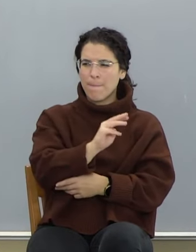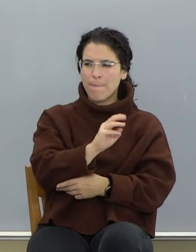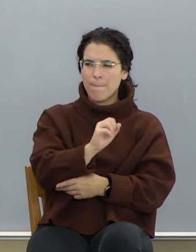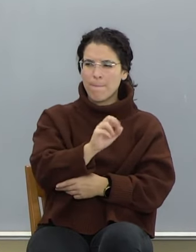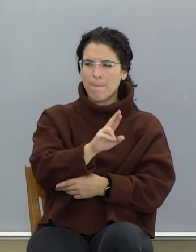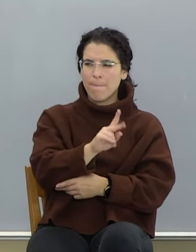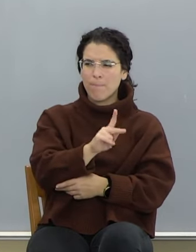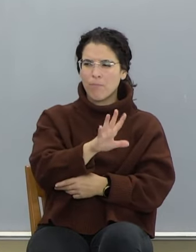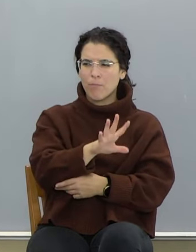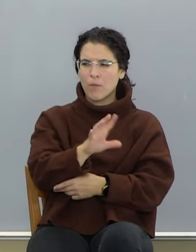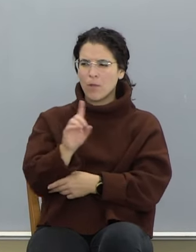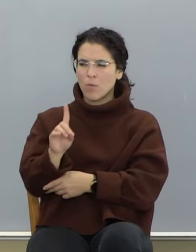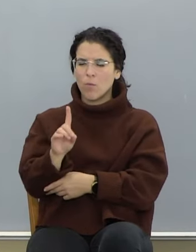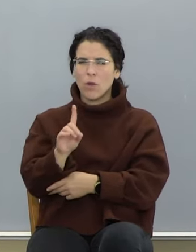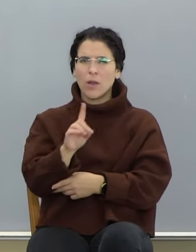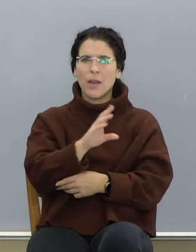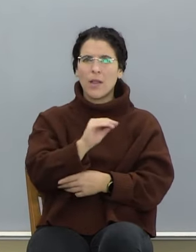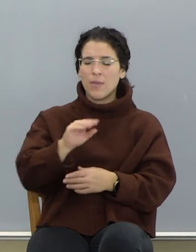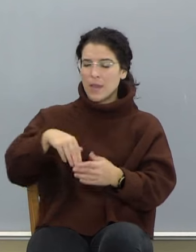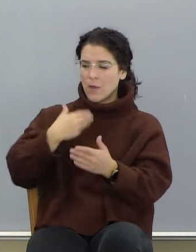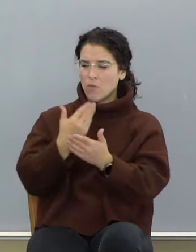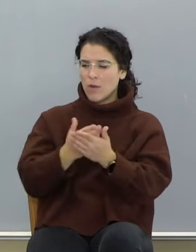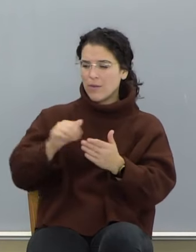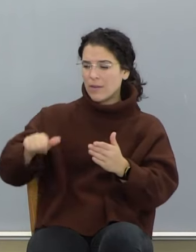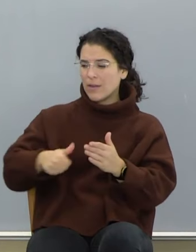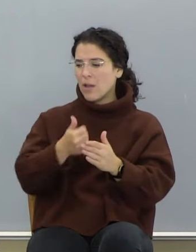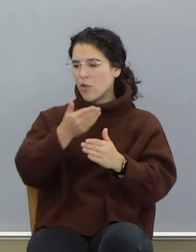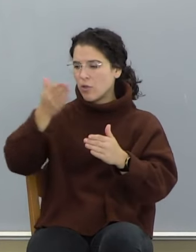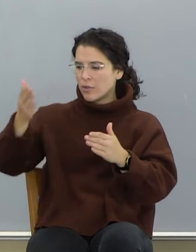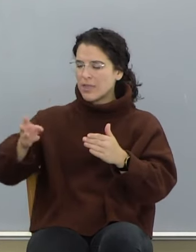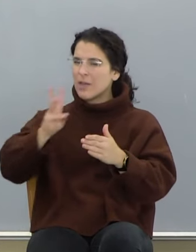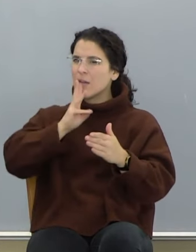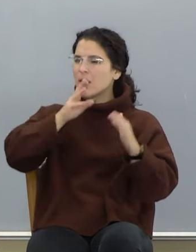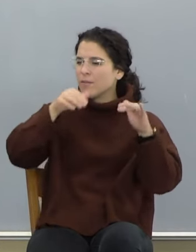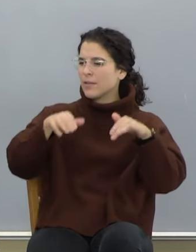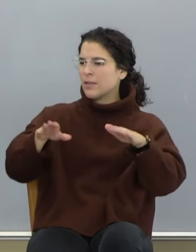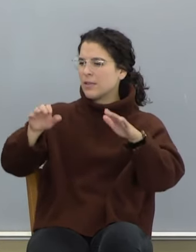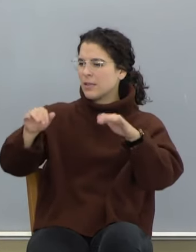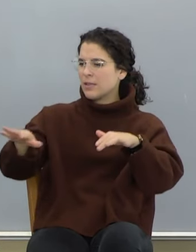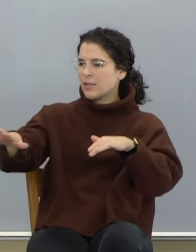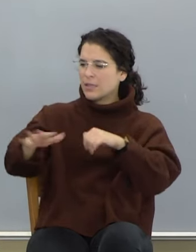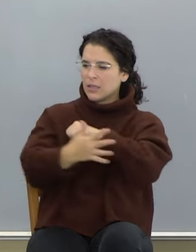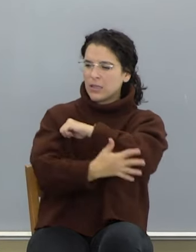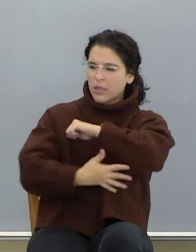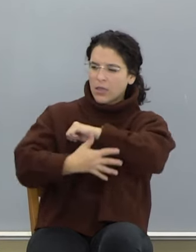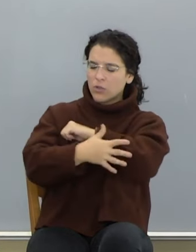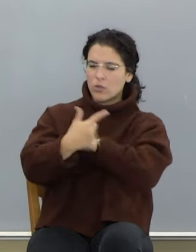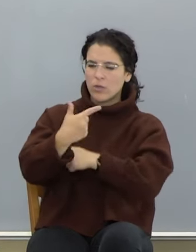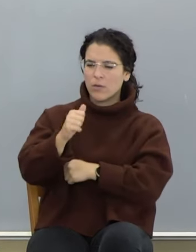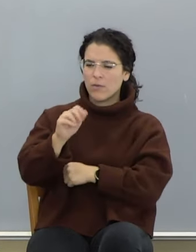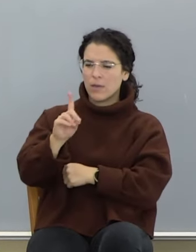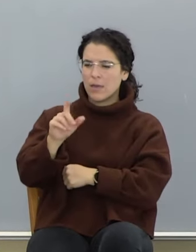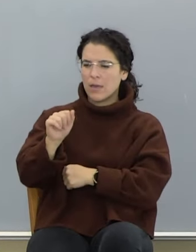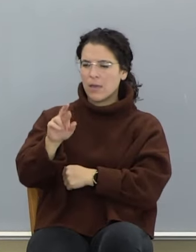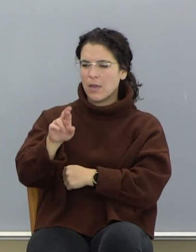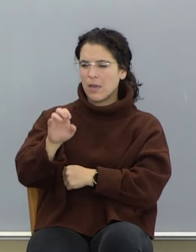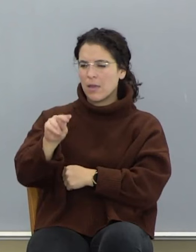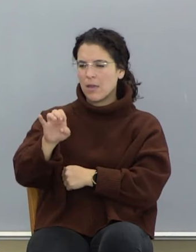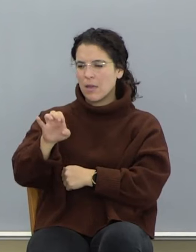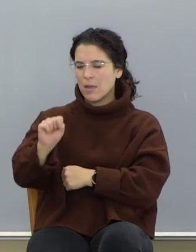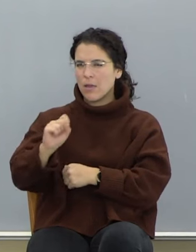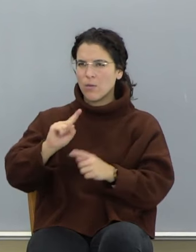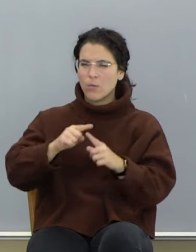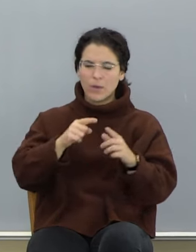at verse 1, and they came over onto the other side of the sea, into the country of the Gadarenes. And when he was come out